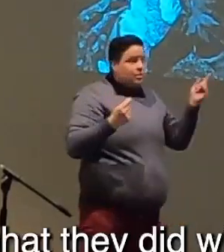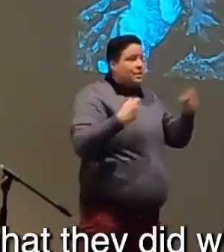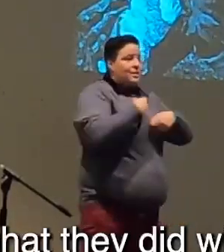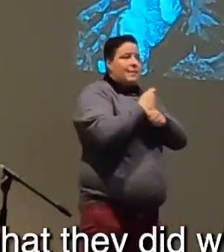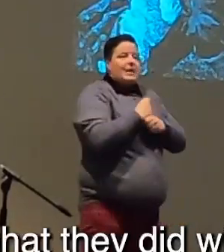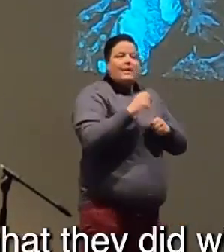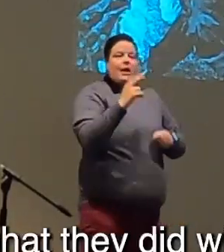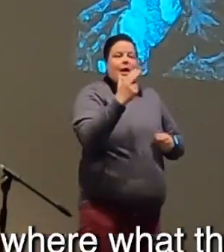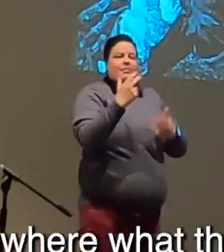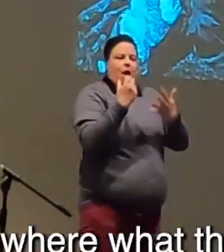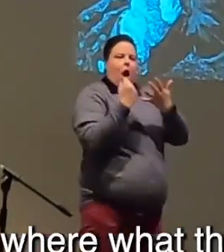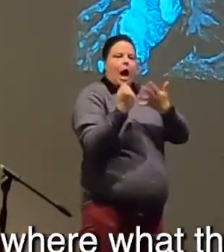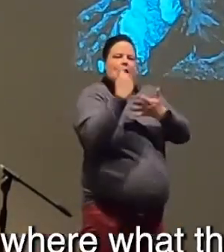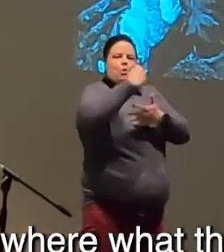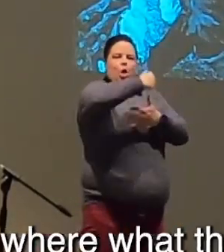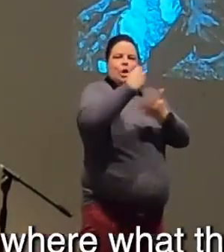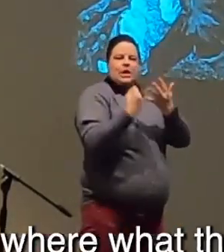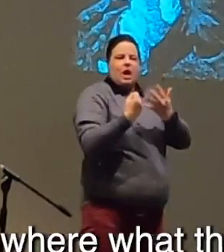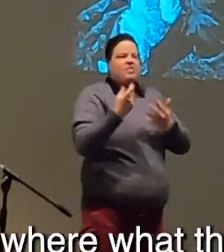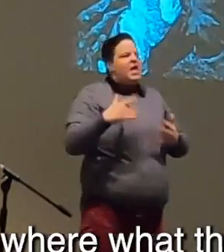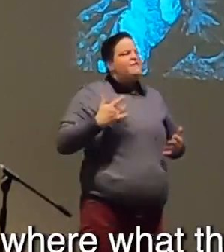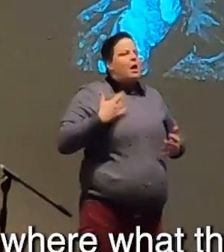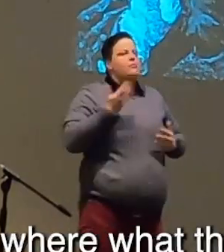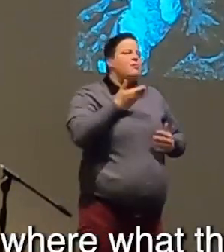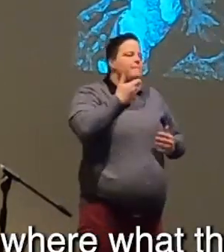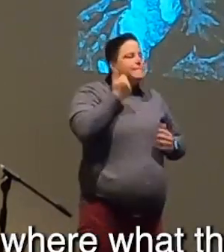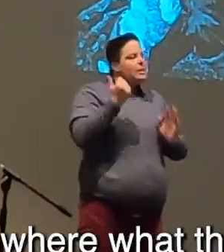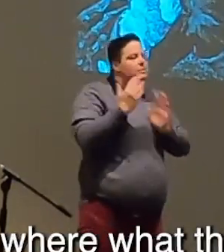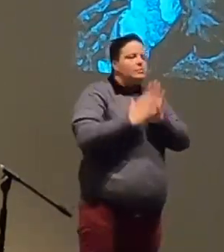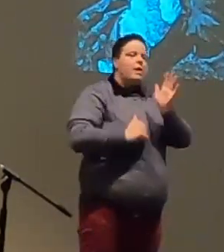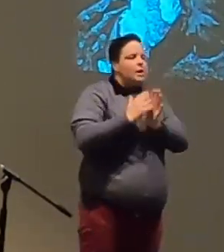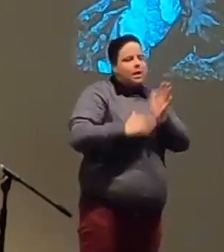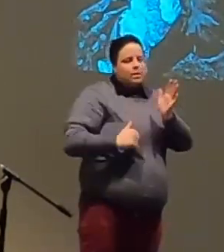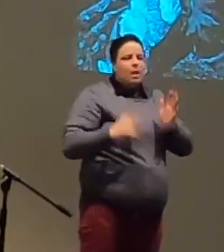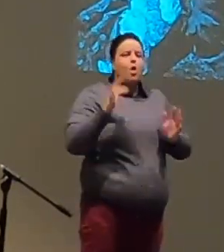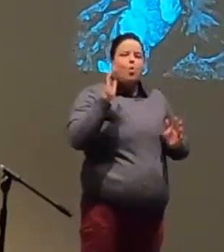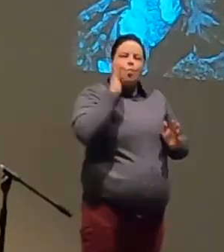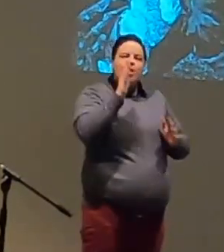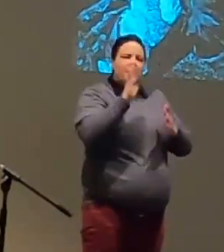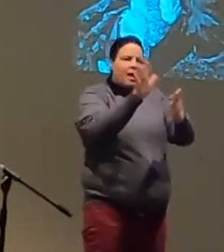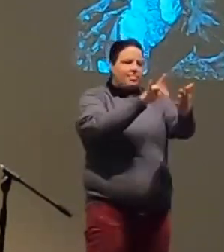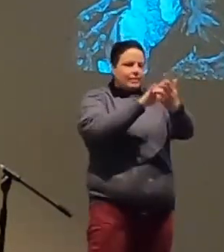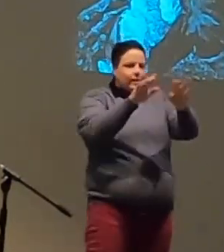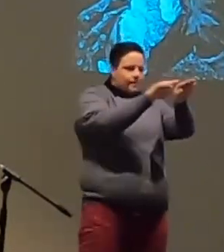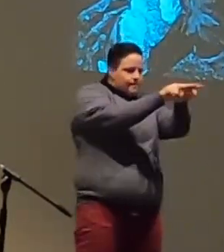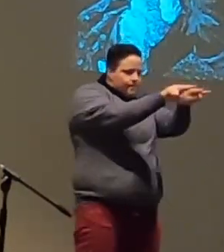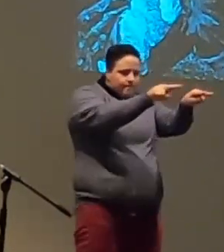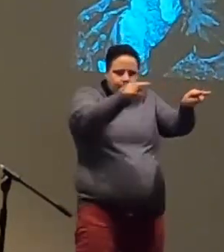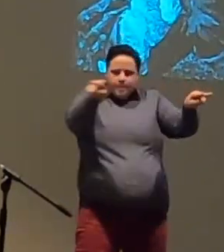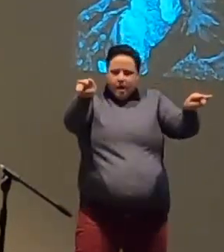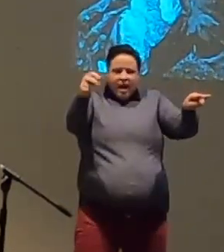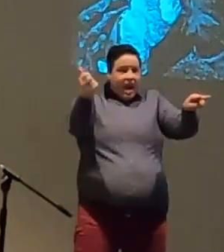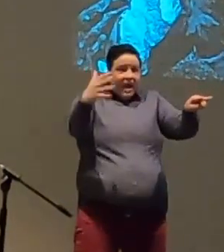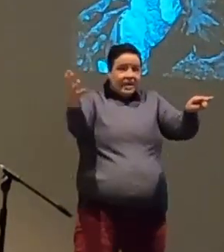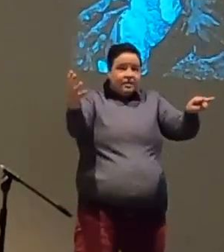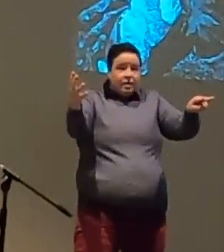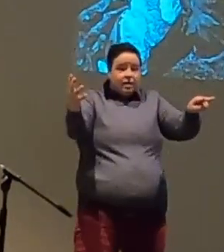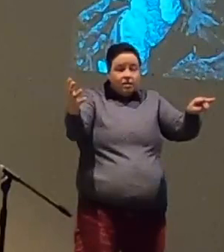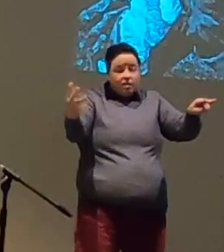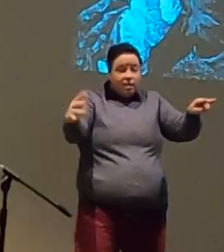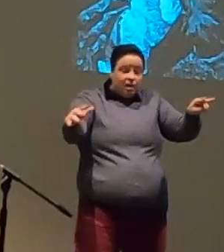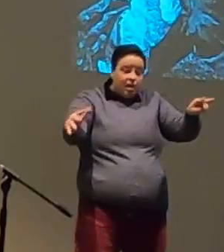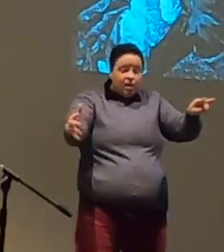this hierarchy where what they felt were the best paintings would be hung at the center line, and then anything